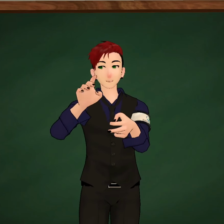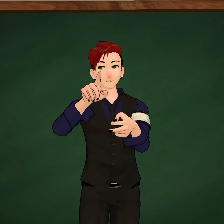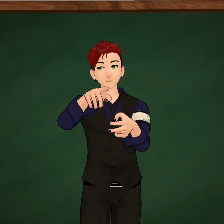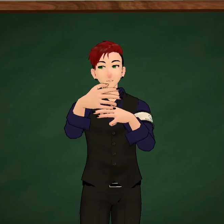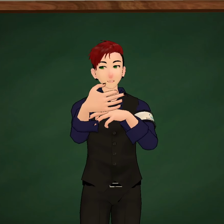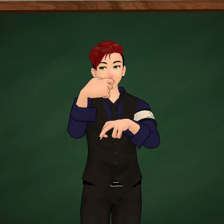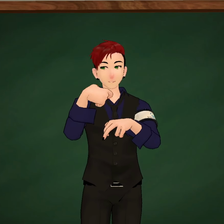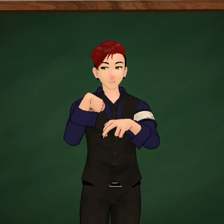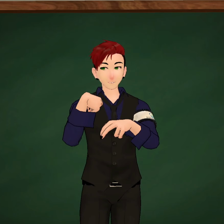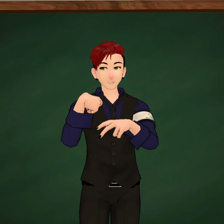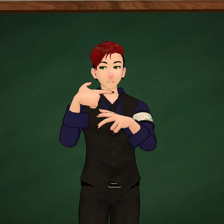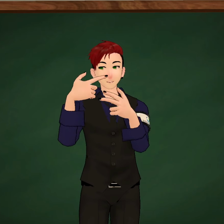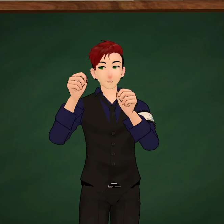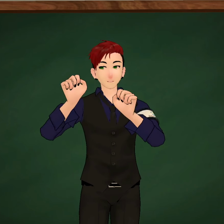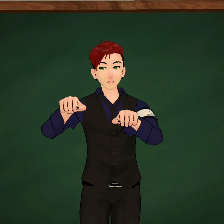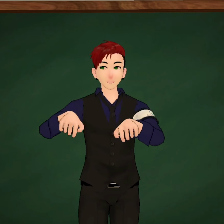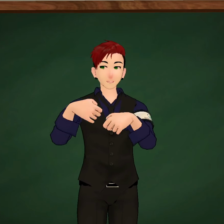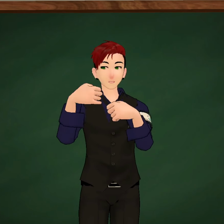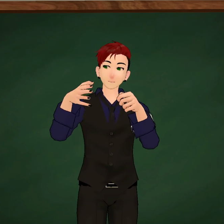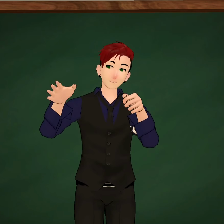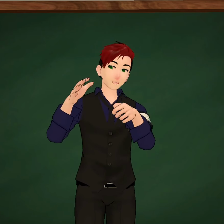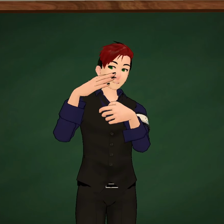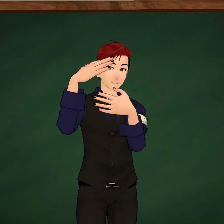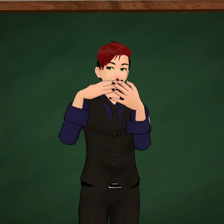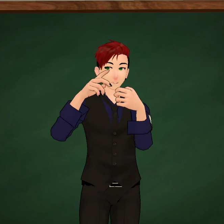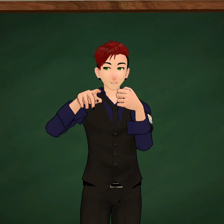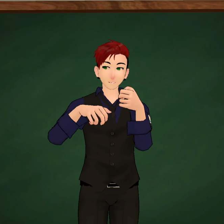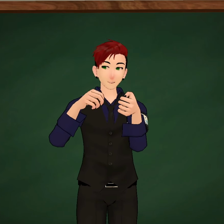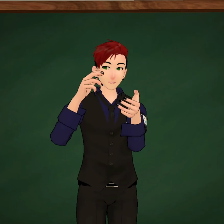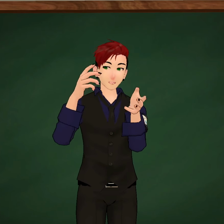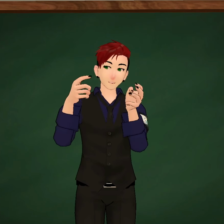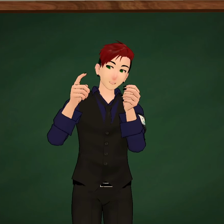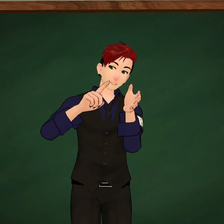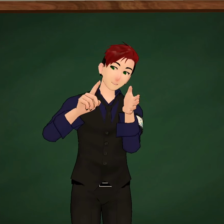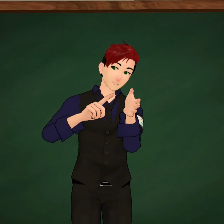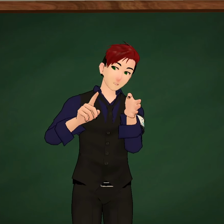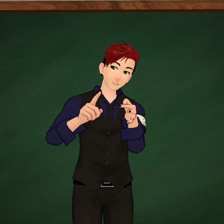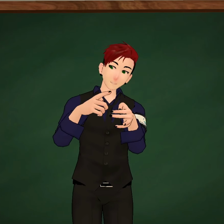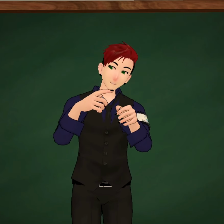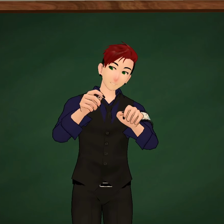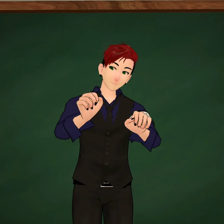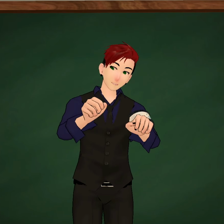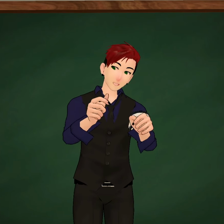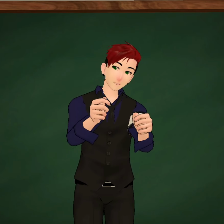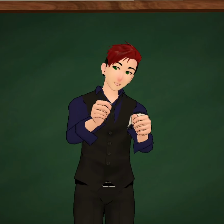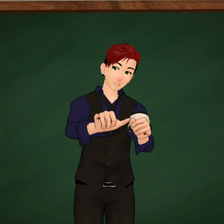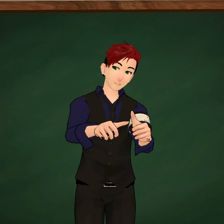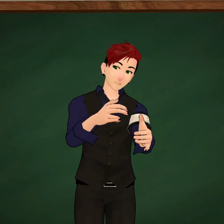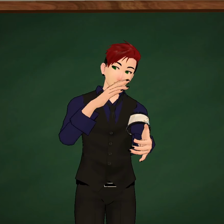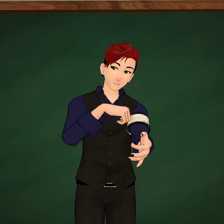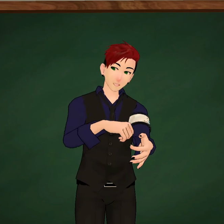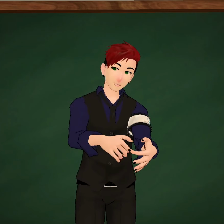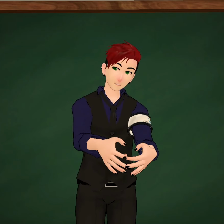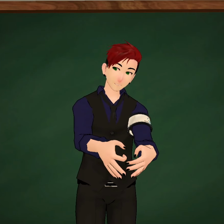If you forced me to, I could make an entire lesson about it, and I would have to do research, and I could do that, I guess.